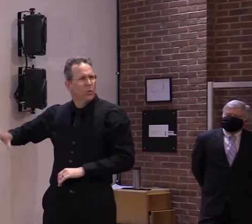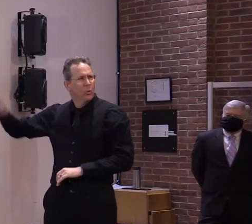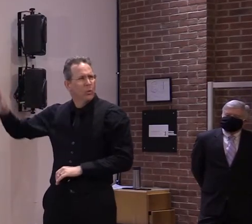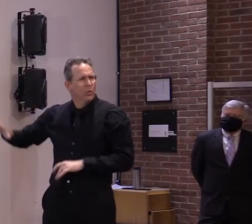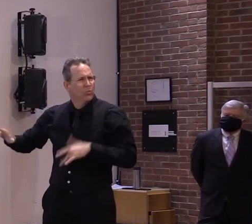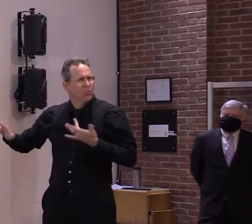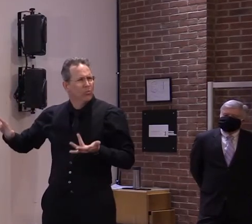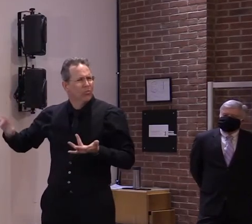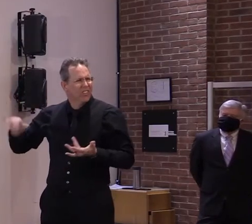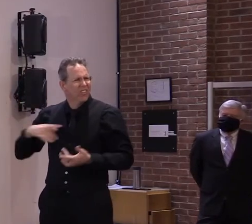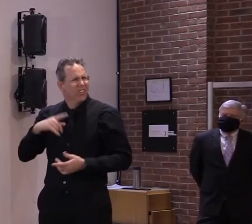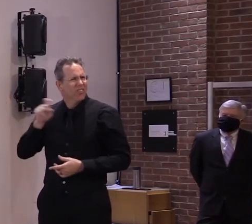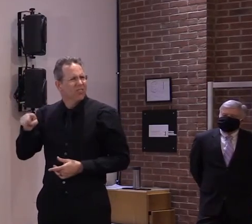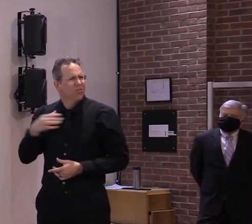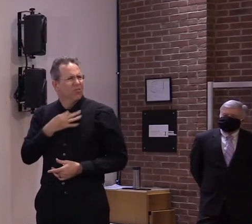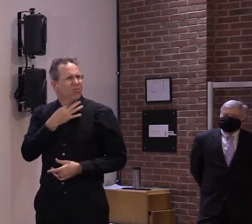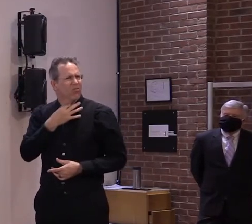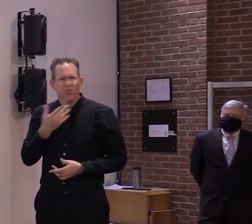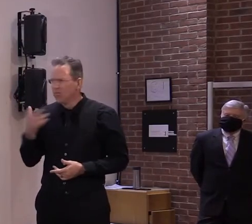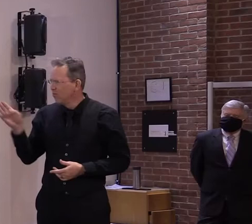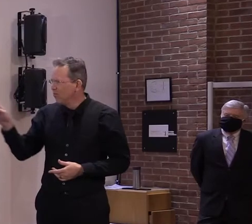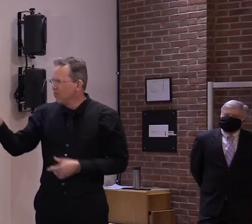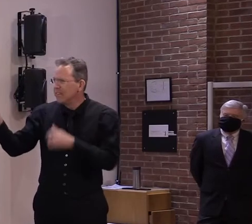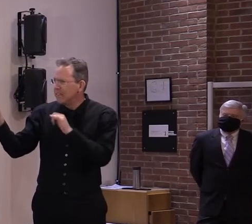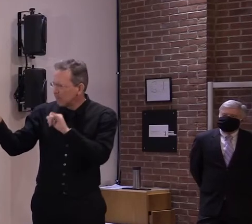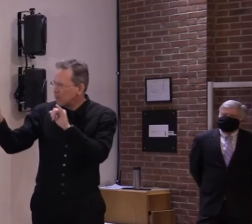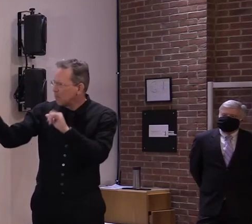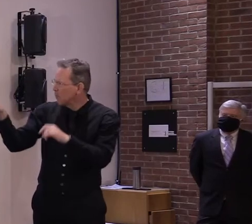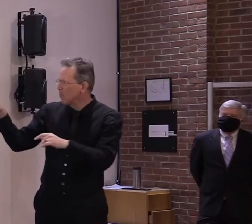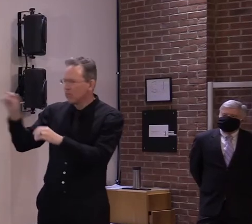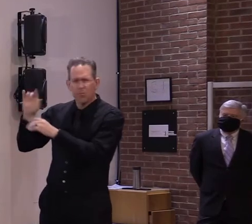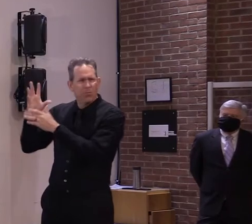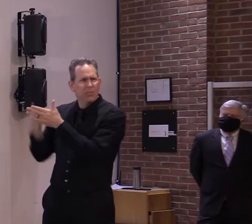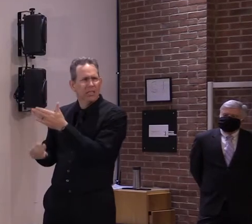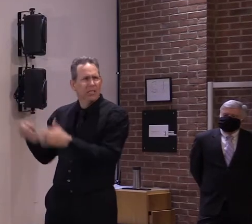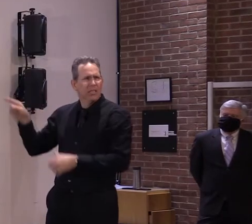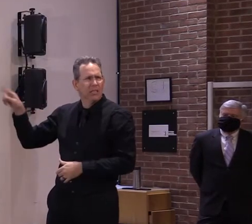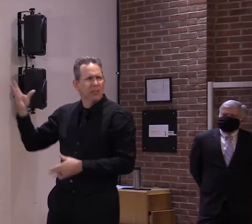a similar percentage benchmark that will be.